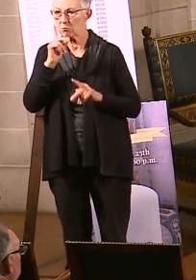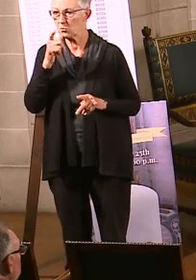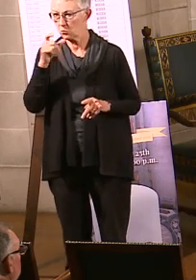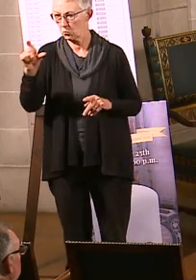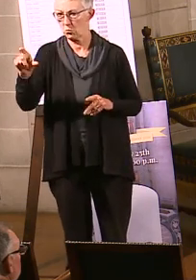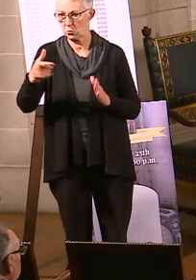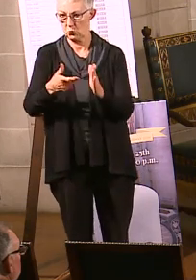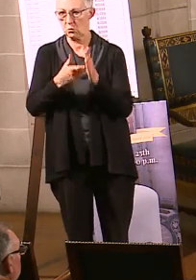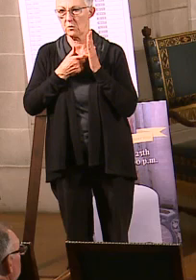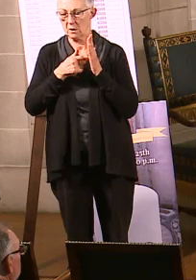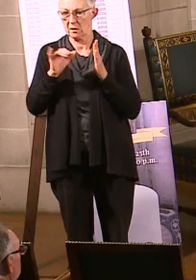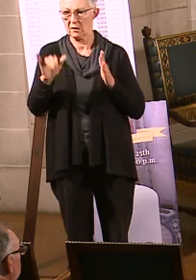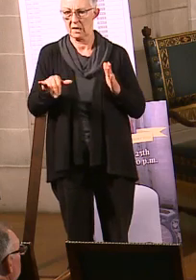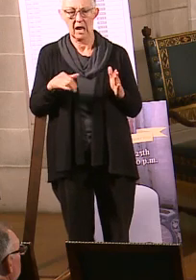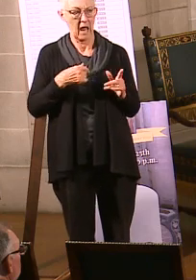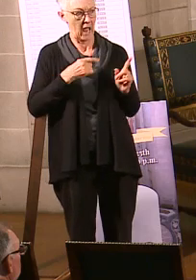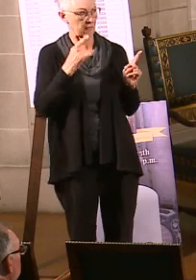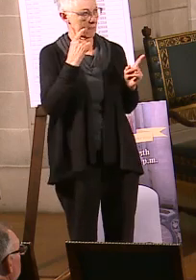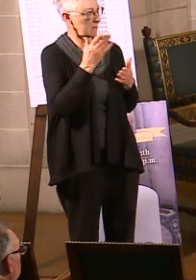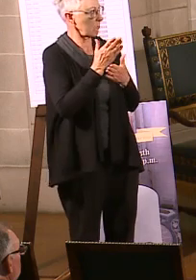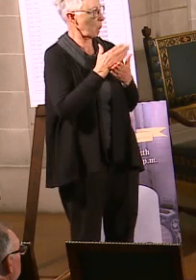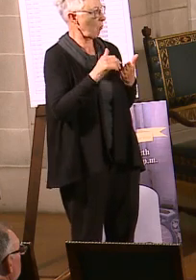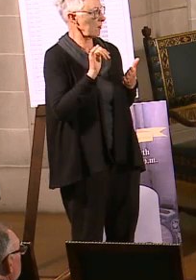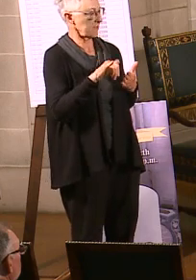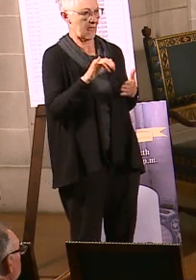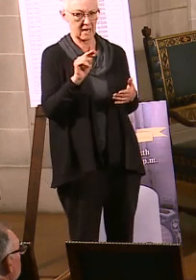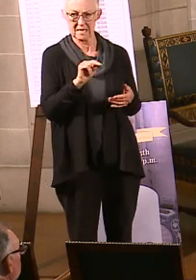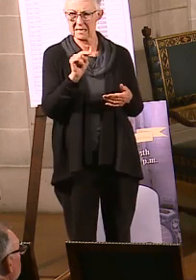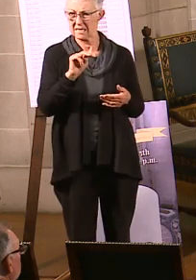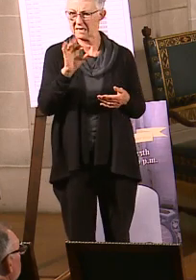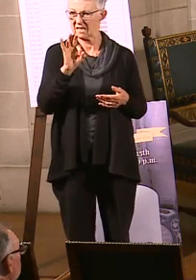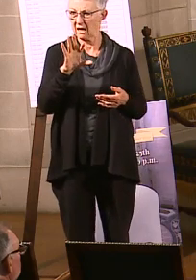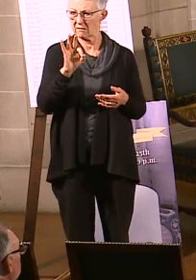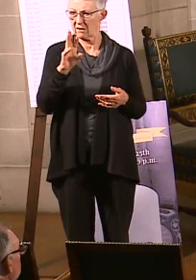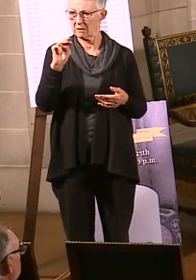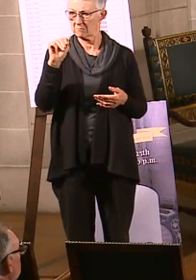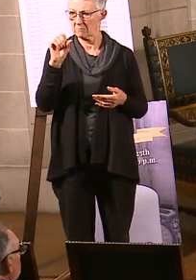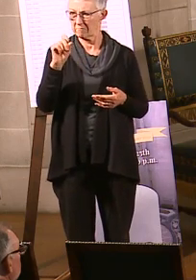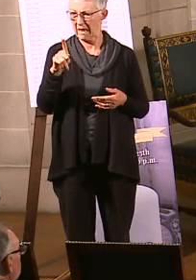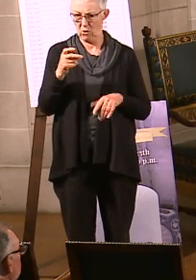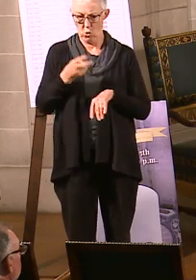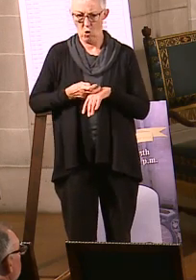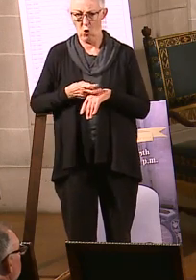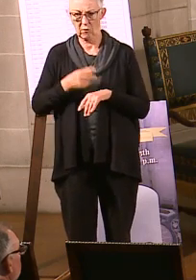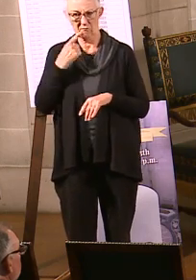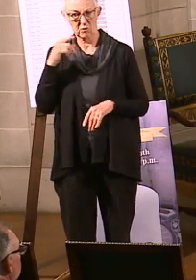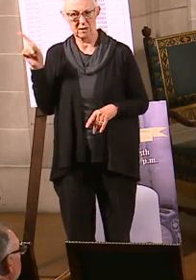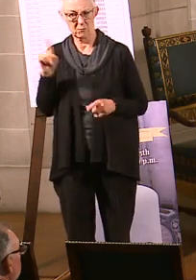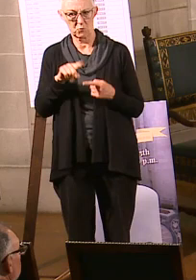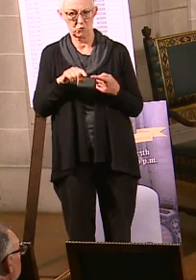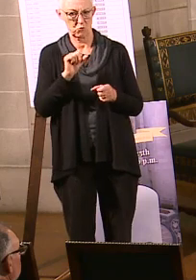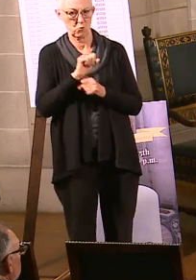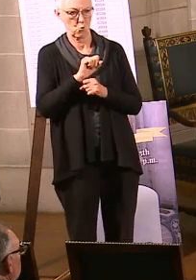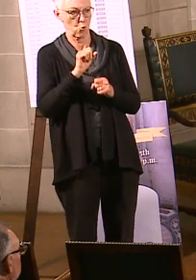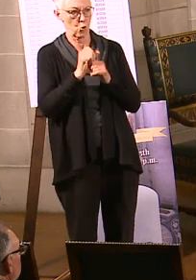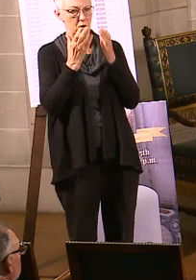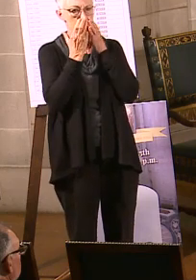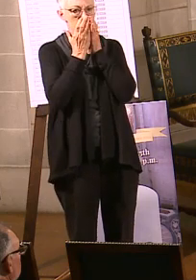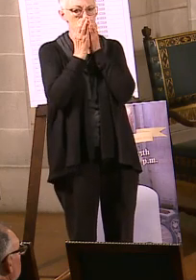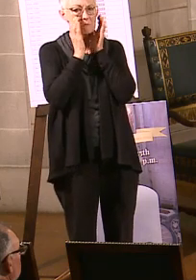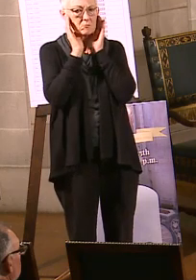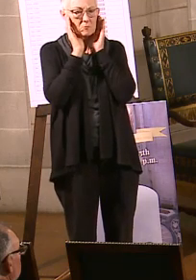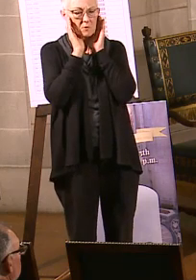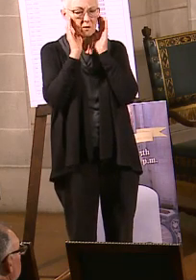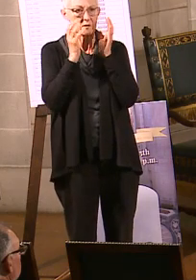And I think that part of it is with the N95 masks, it's just difficult to do their jobs in those because they're heavier. So I think we've got, is that the